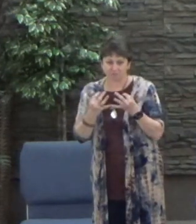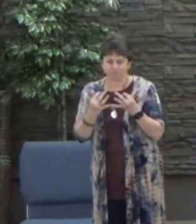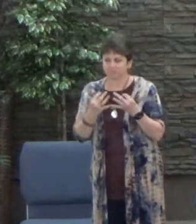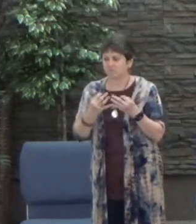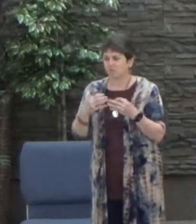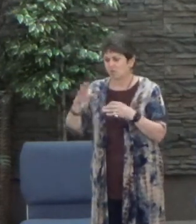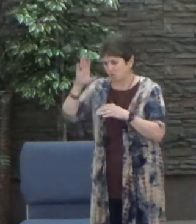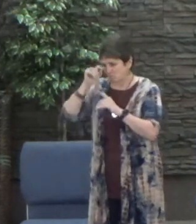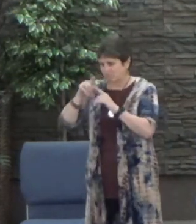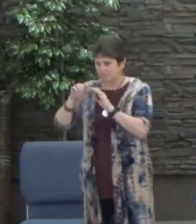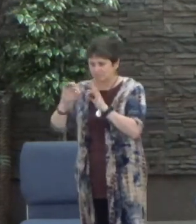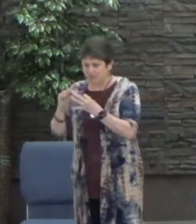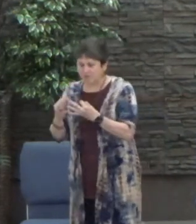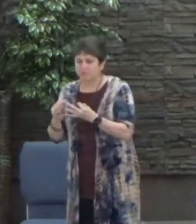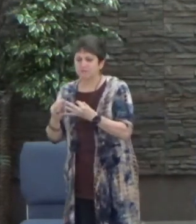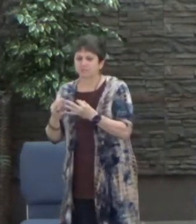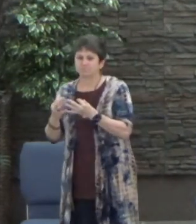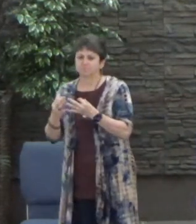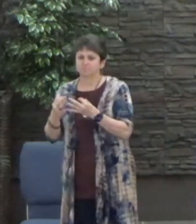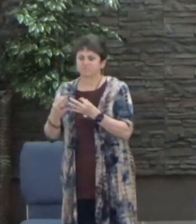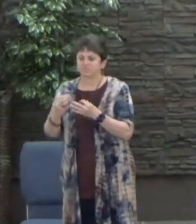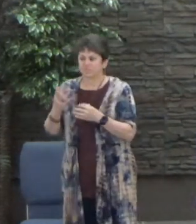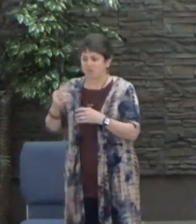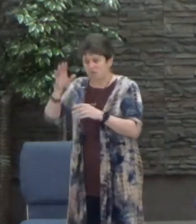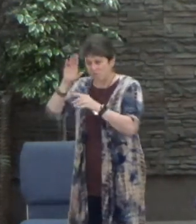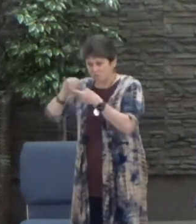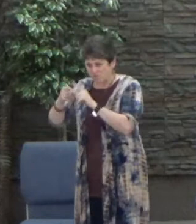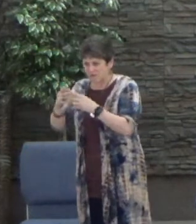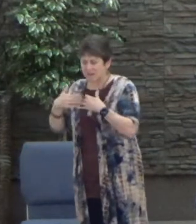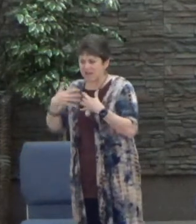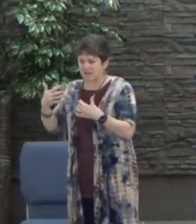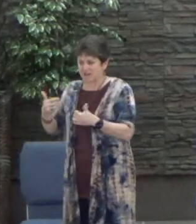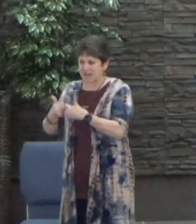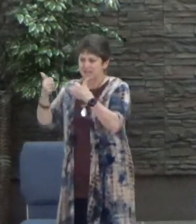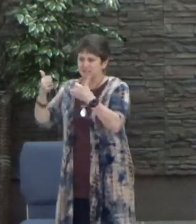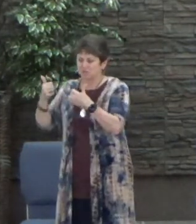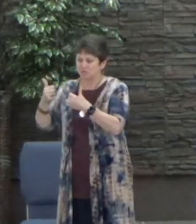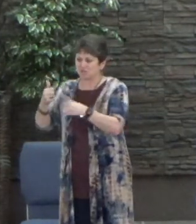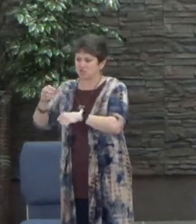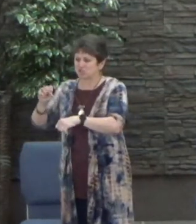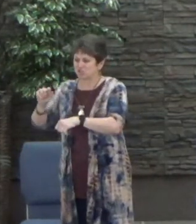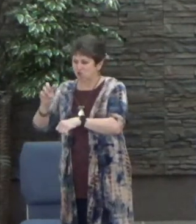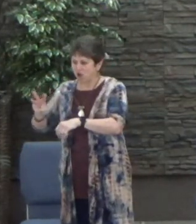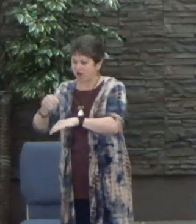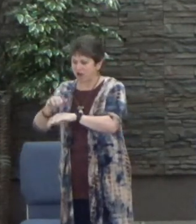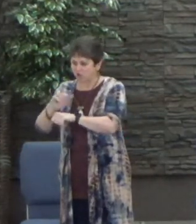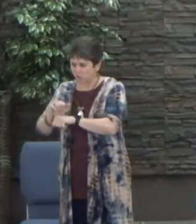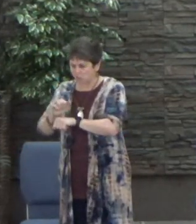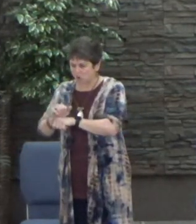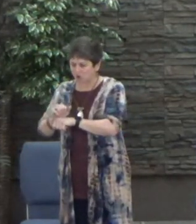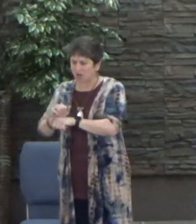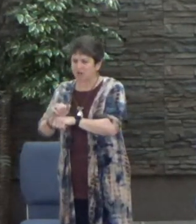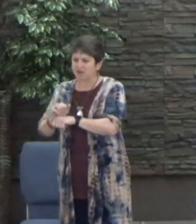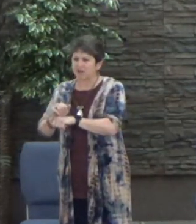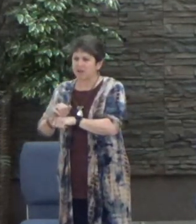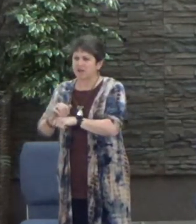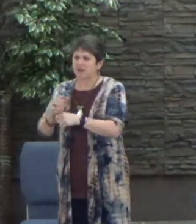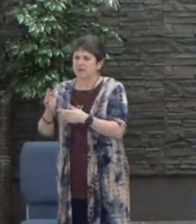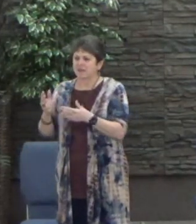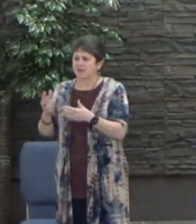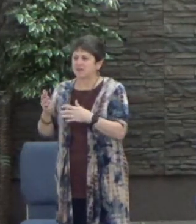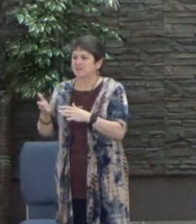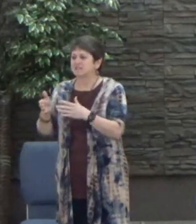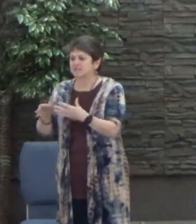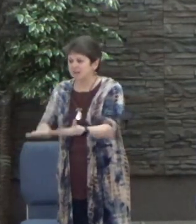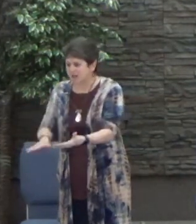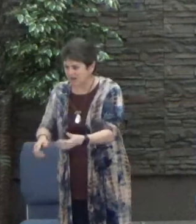her boyfriend's family. The boyfriend, had an accident with a saw at work, and he ended up